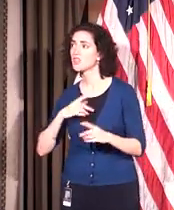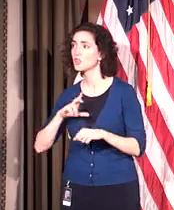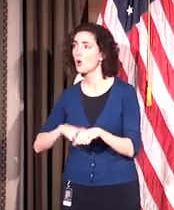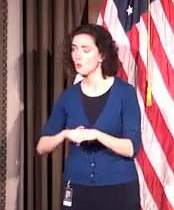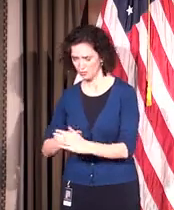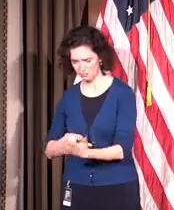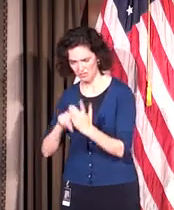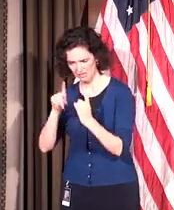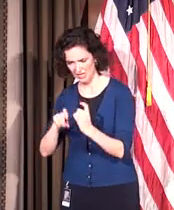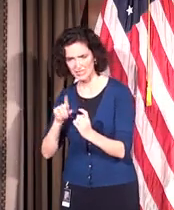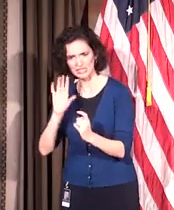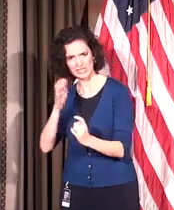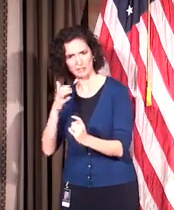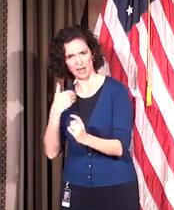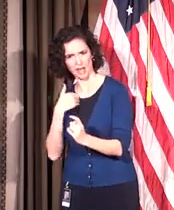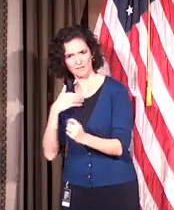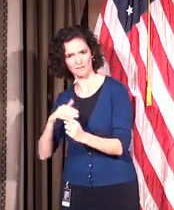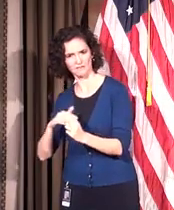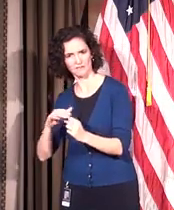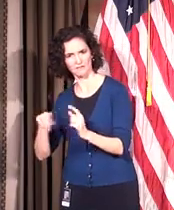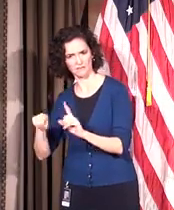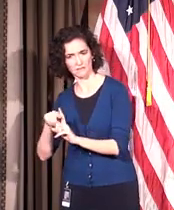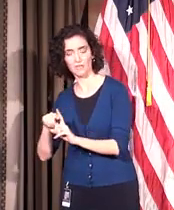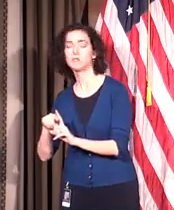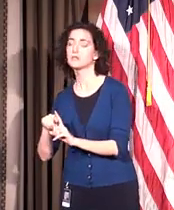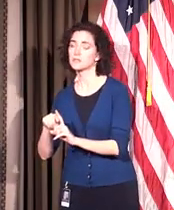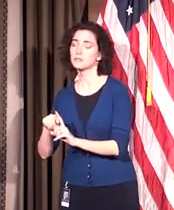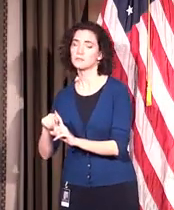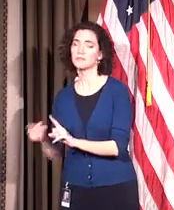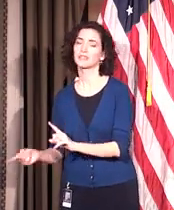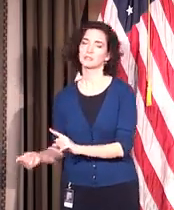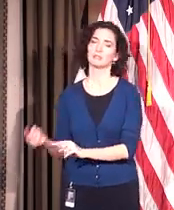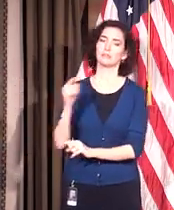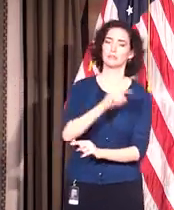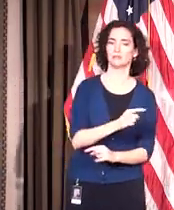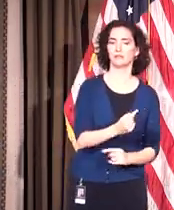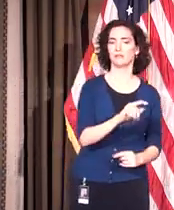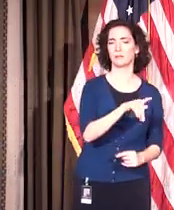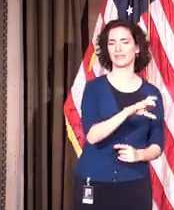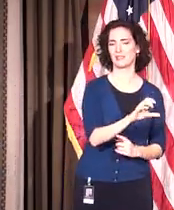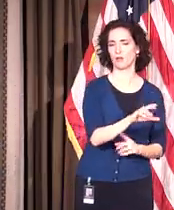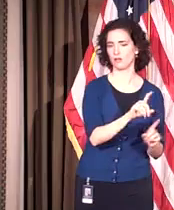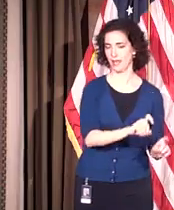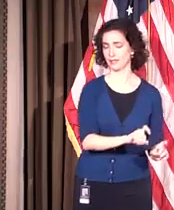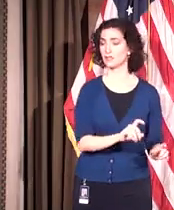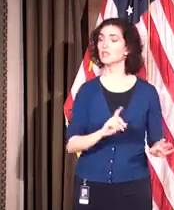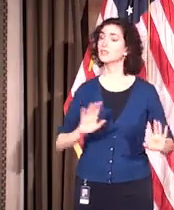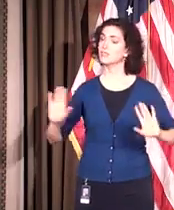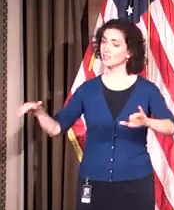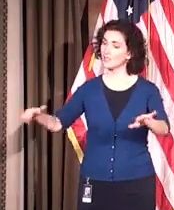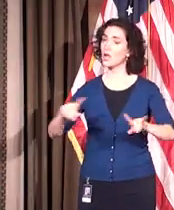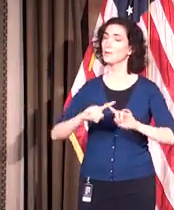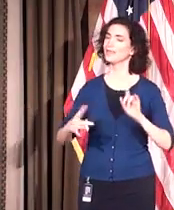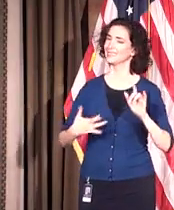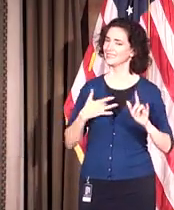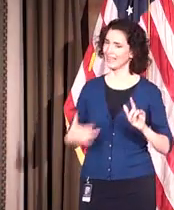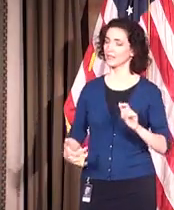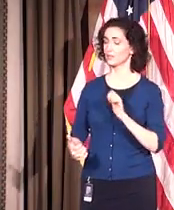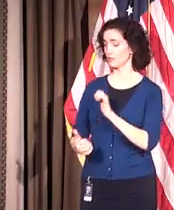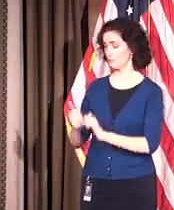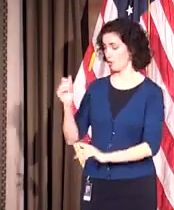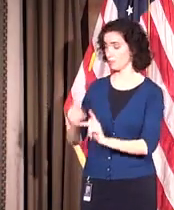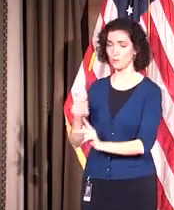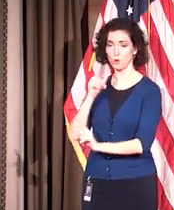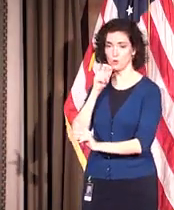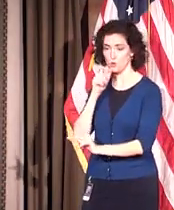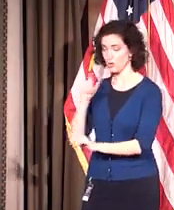larger point is for anyone that receives a positive antigen test, in all likelihood, they have COVID, and